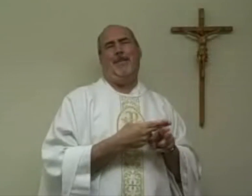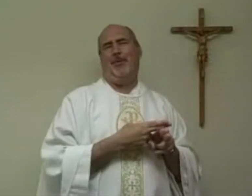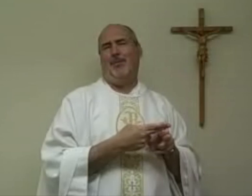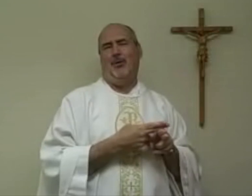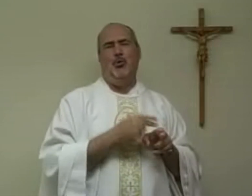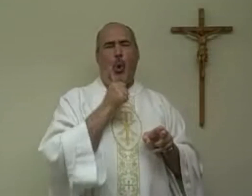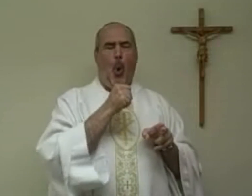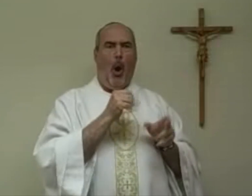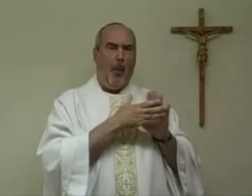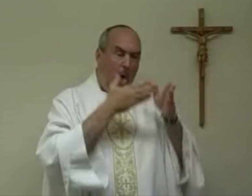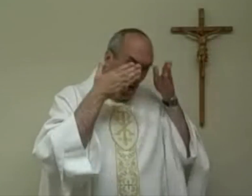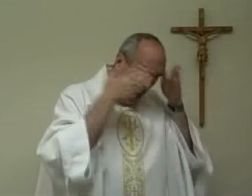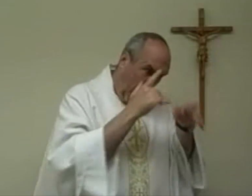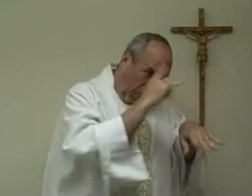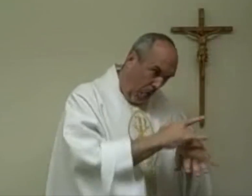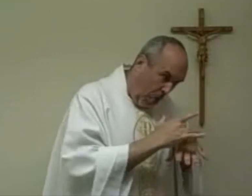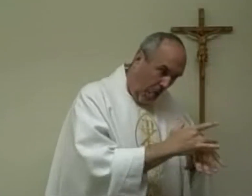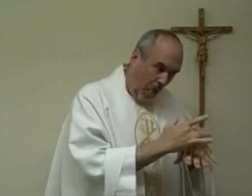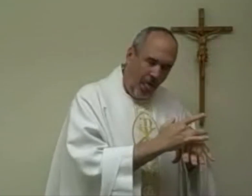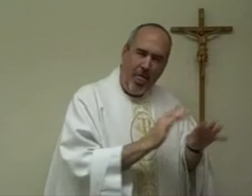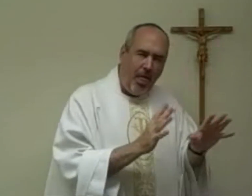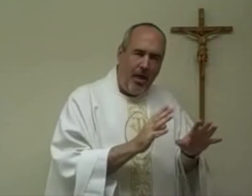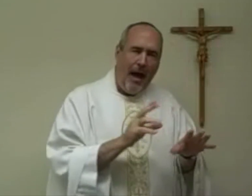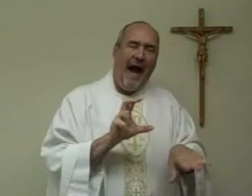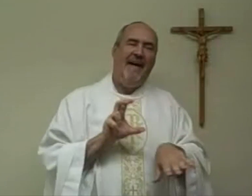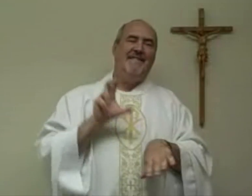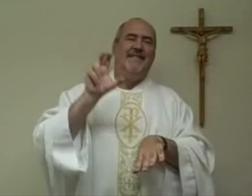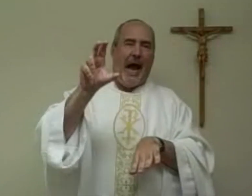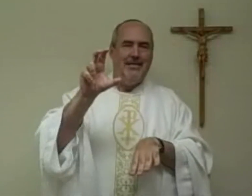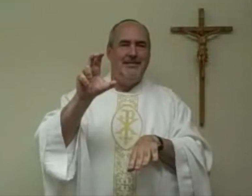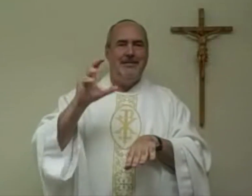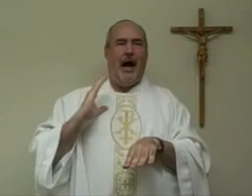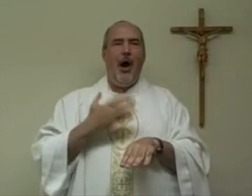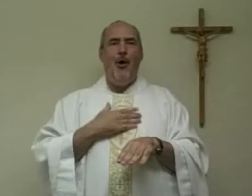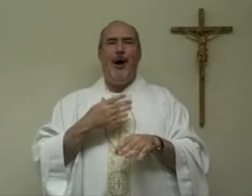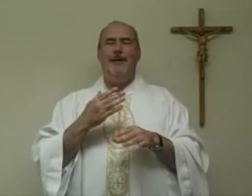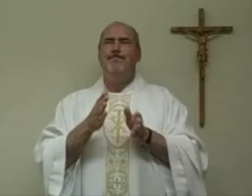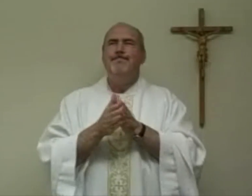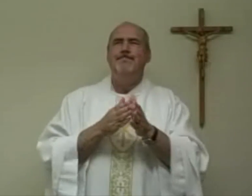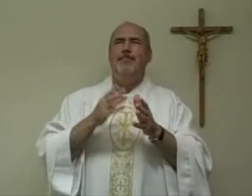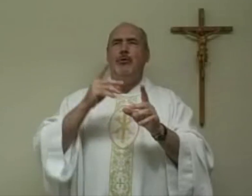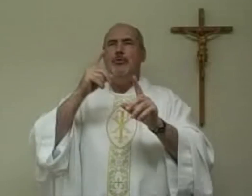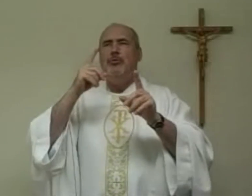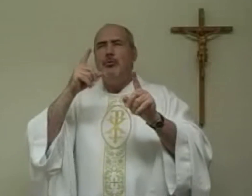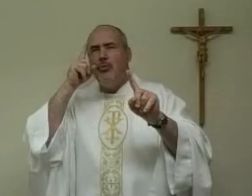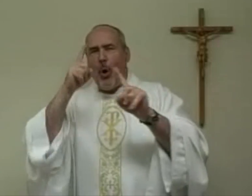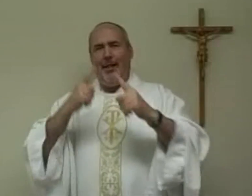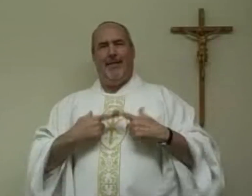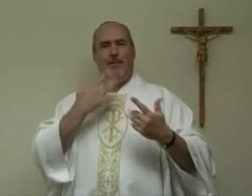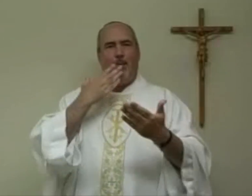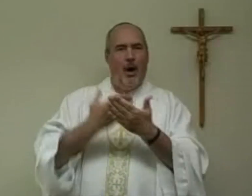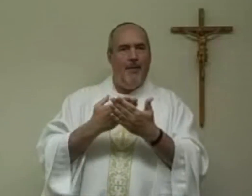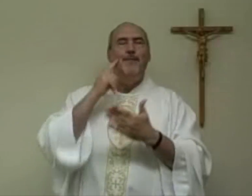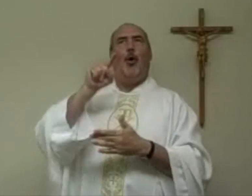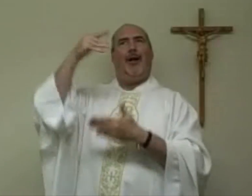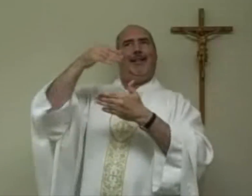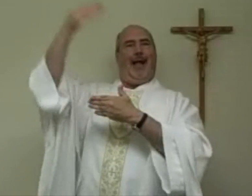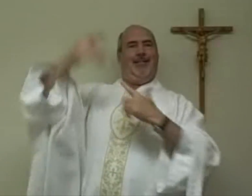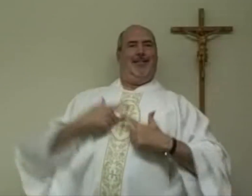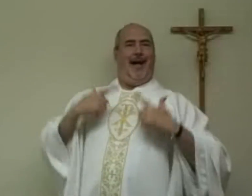life with Him. And that our time here on earth is so limited that we can't focus on that, that we need to have a goal